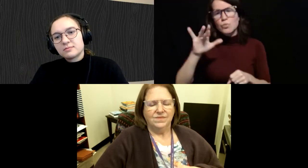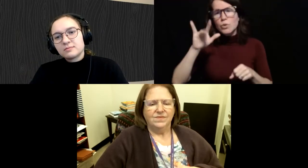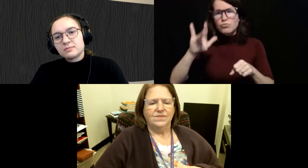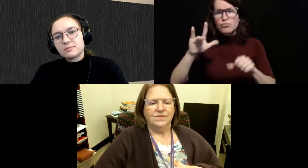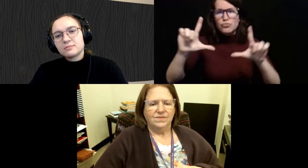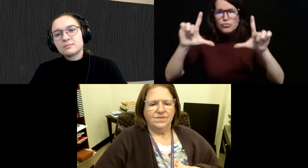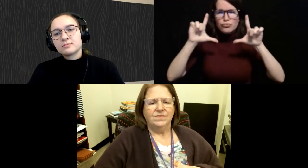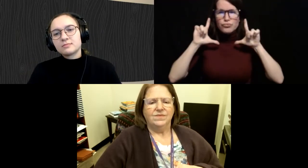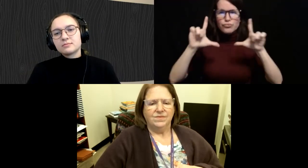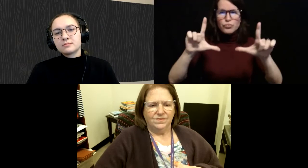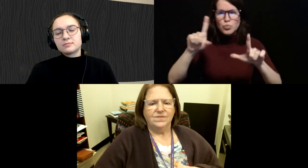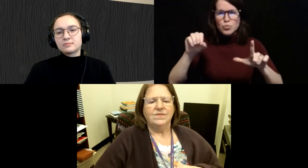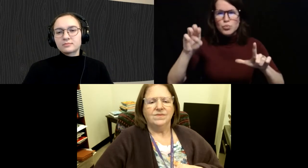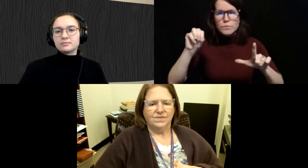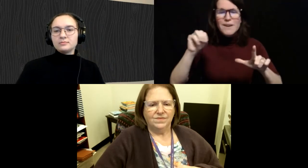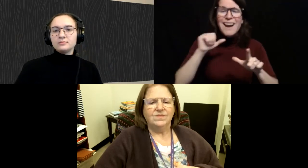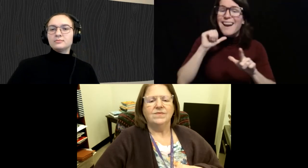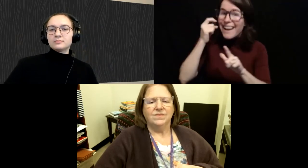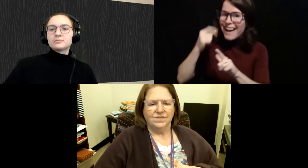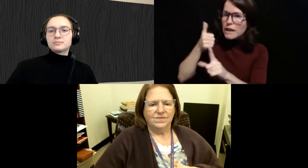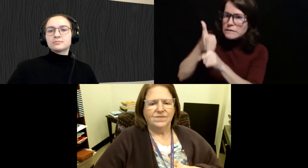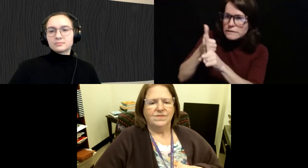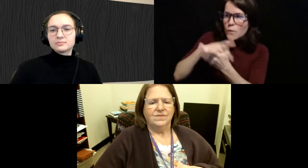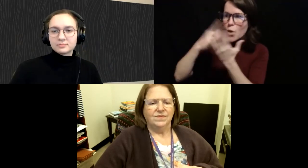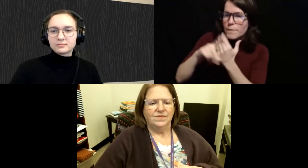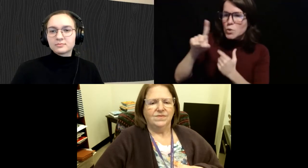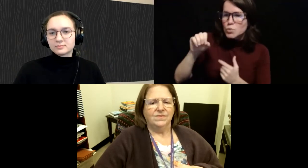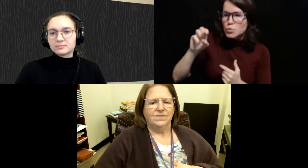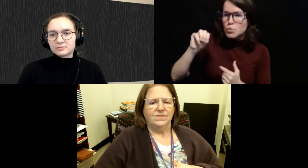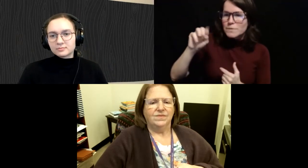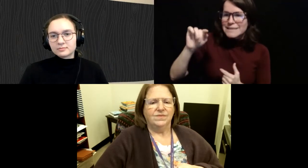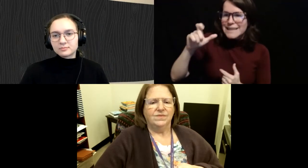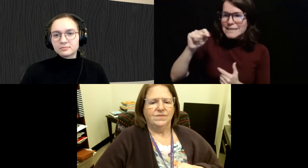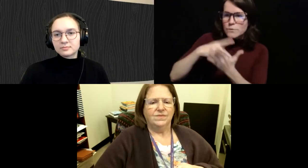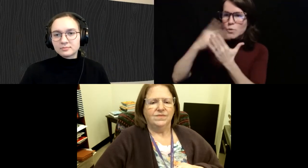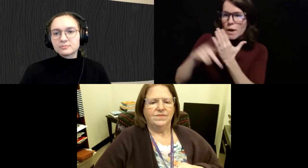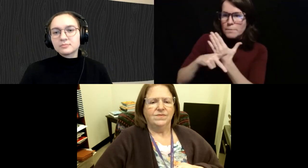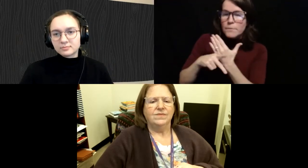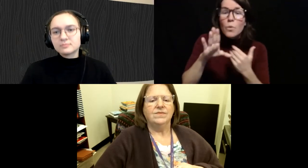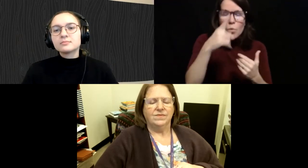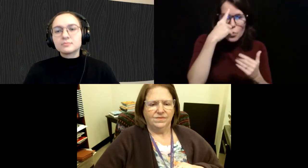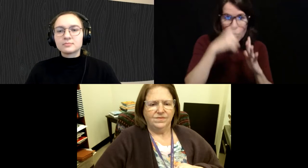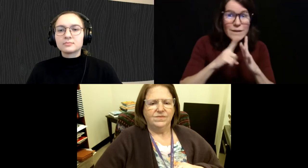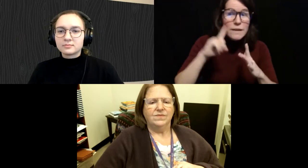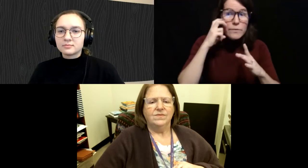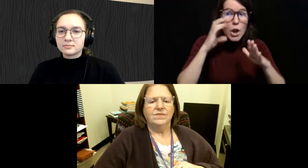yellow. And on a computer, I have to zoom in. So I have to have a special